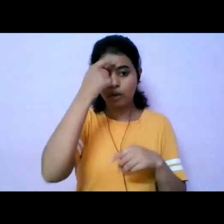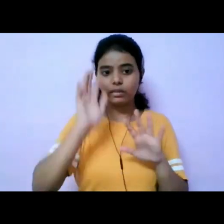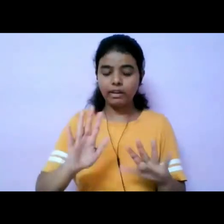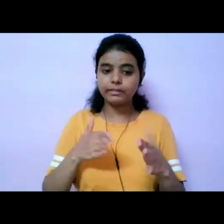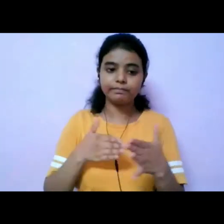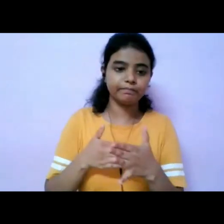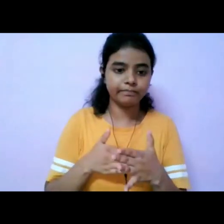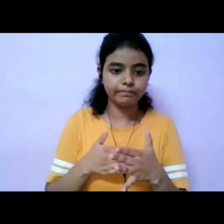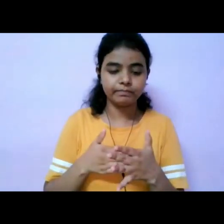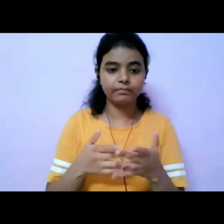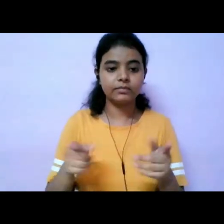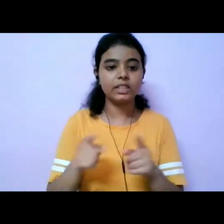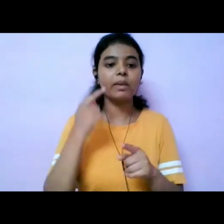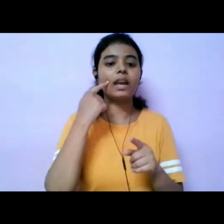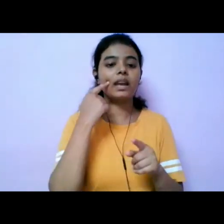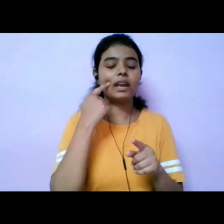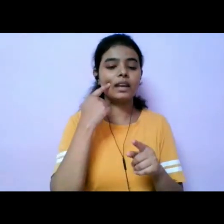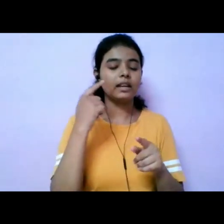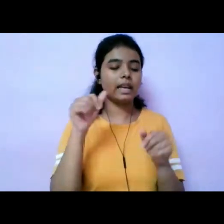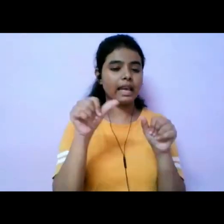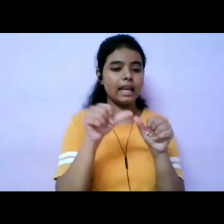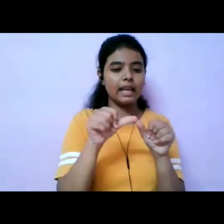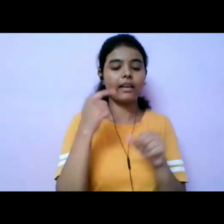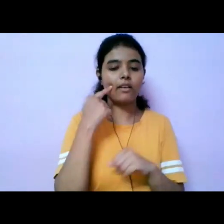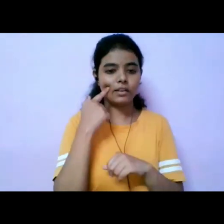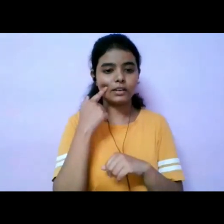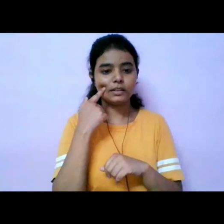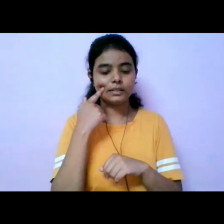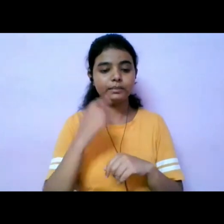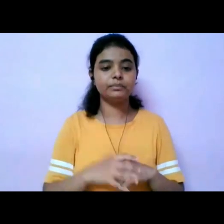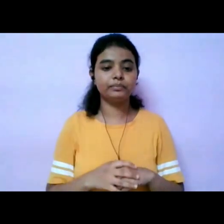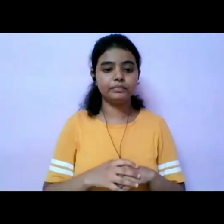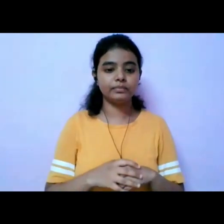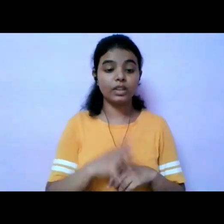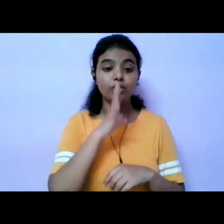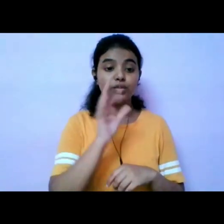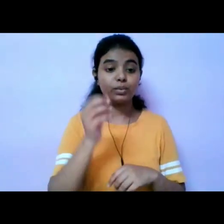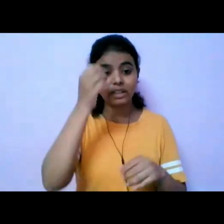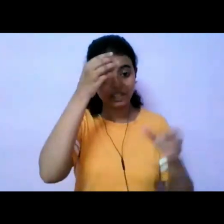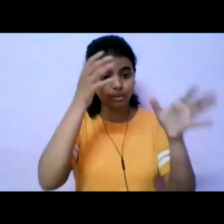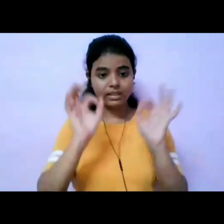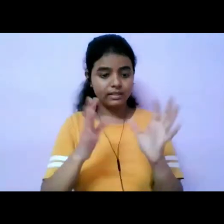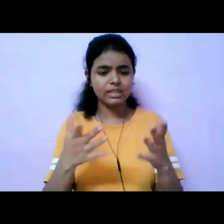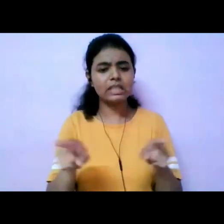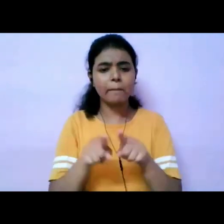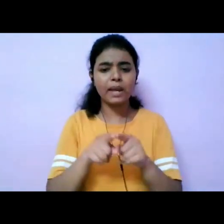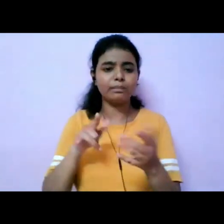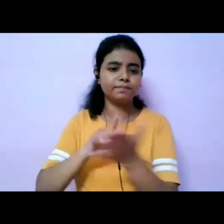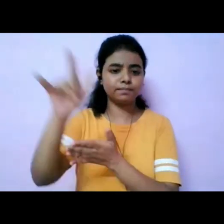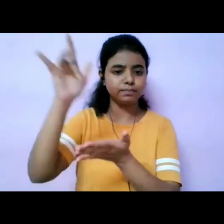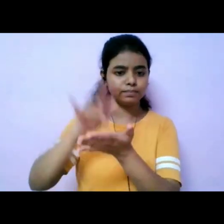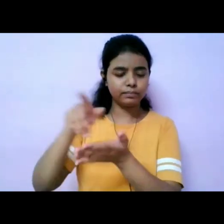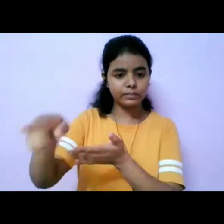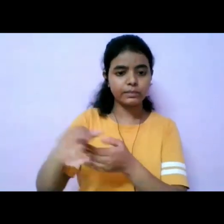with what, you know, AI, artificial intelligence. If you go to the airport and you want to go through